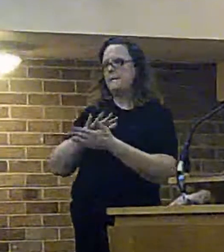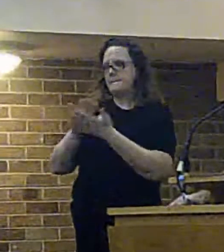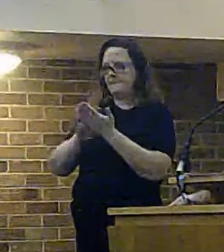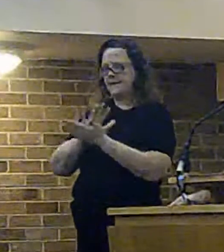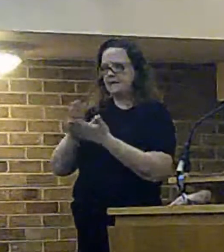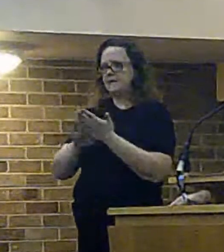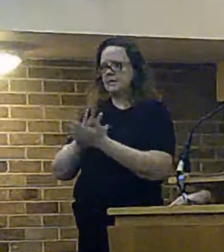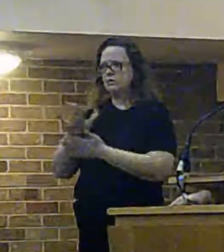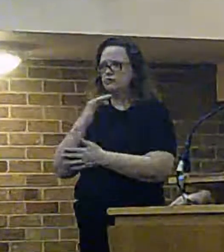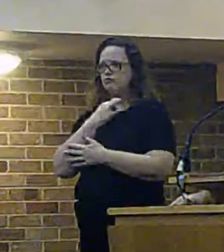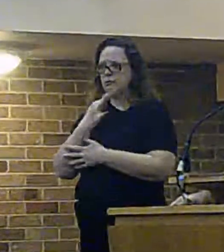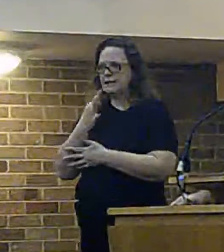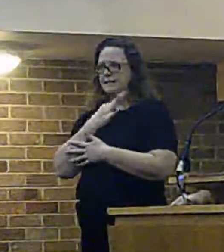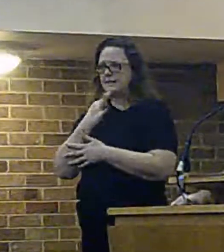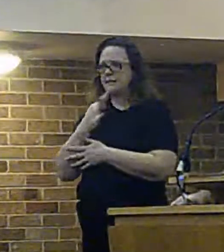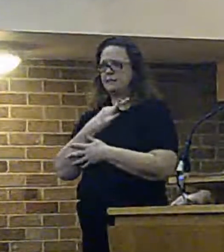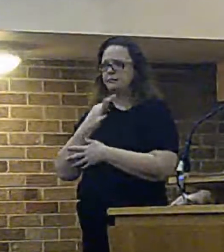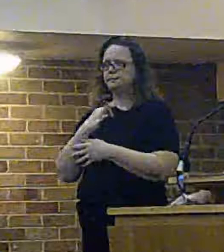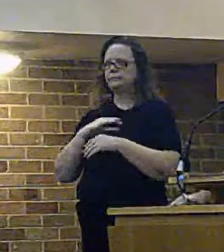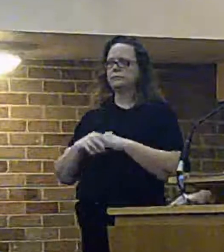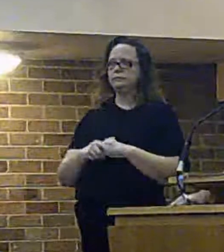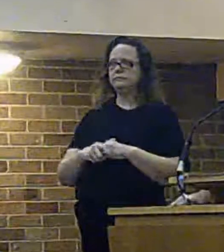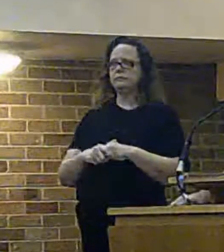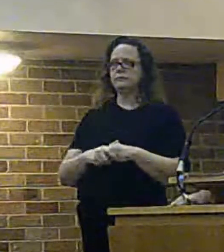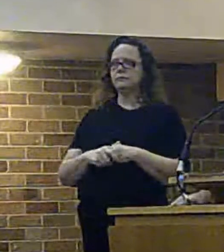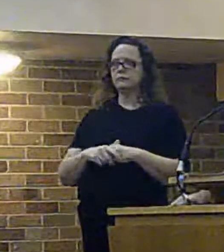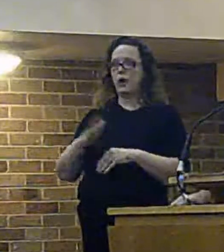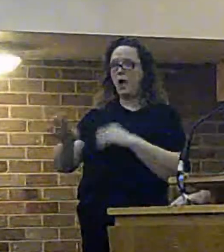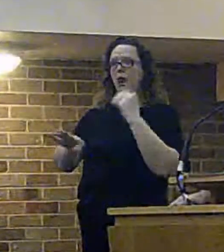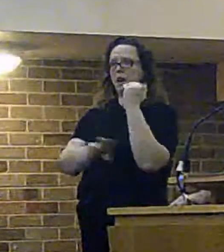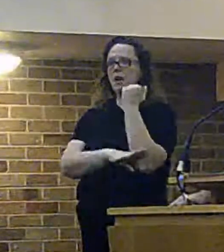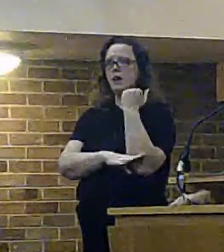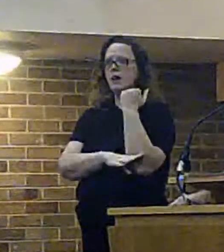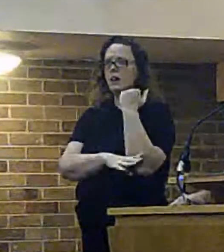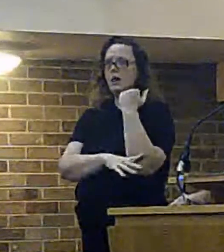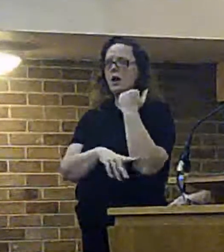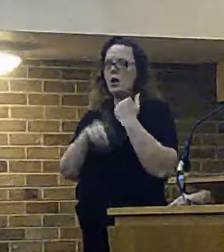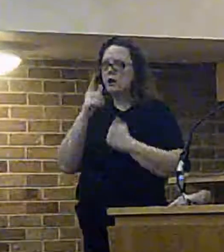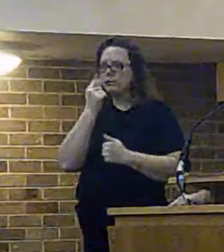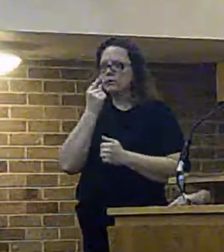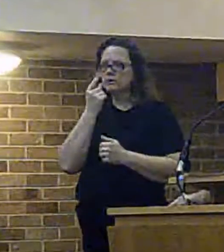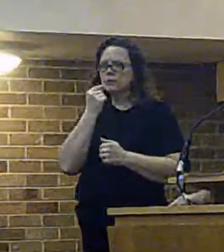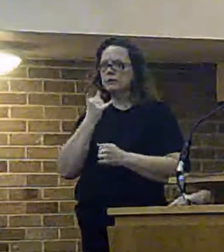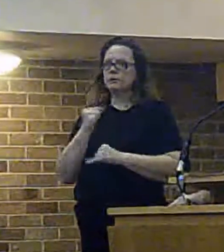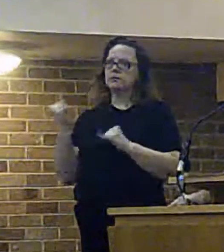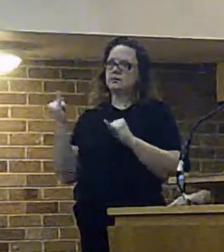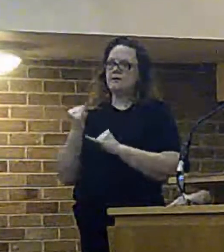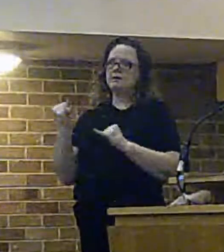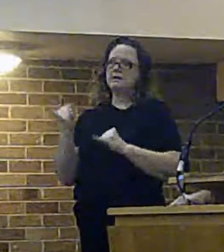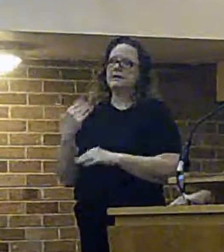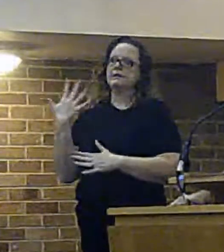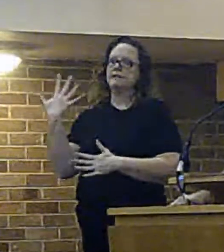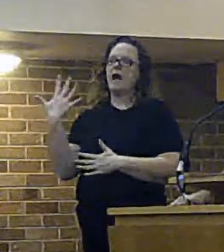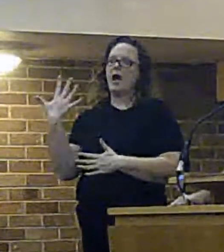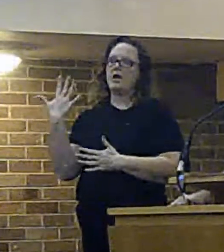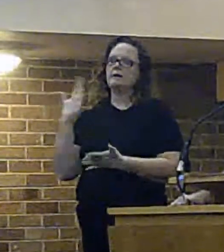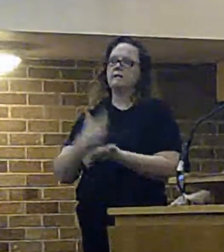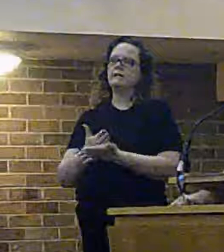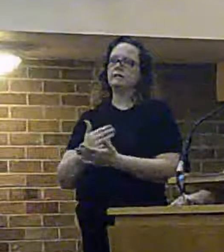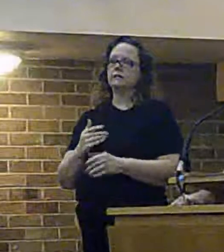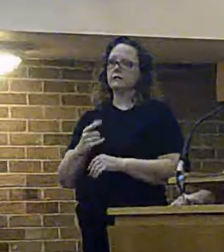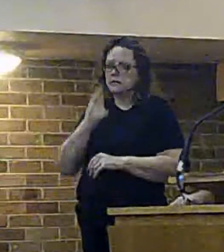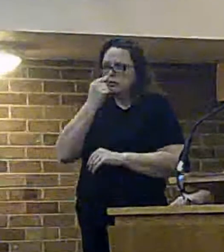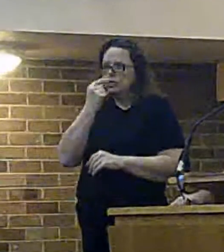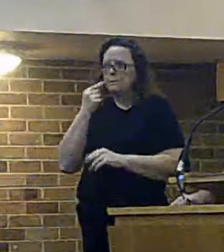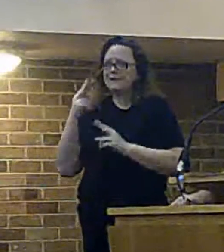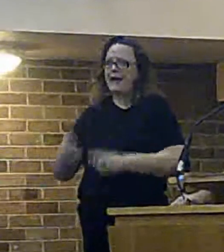likelihood in either area is 1, it's low, it's a very low likelihood. The severity is 5, it's the severe death,